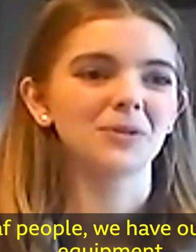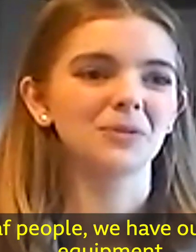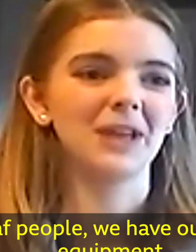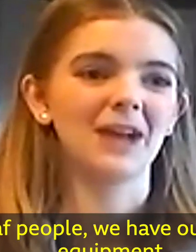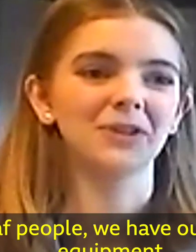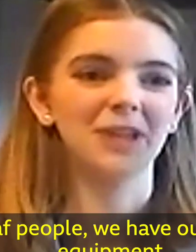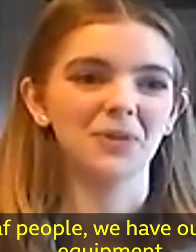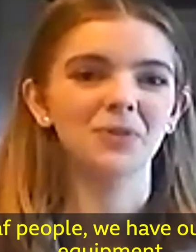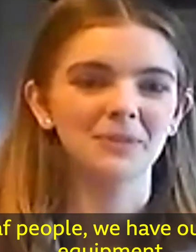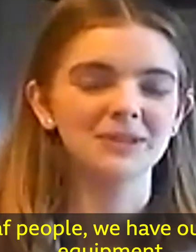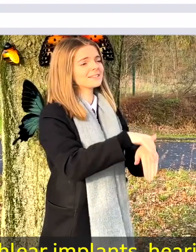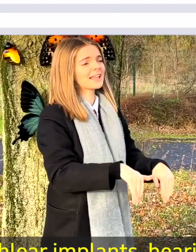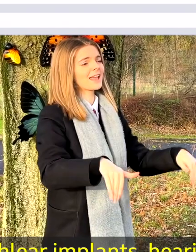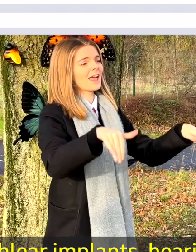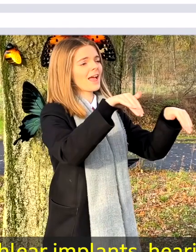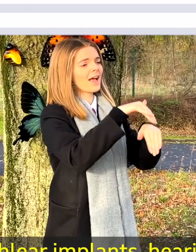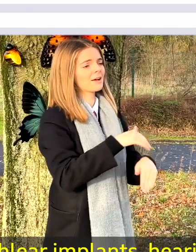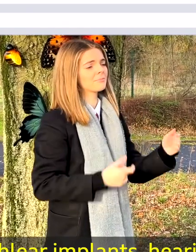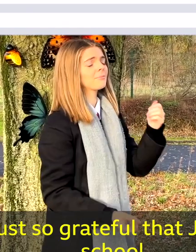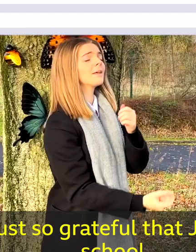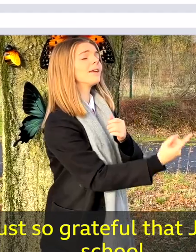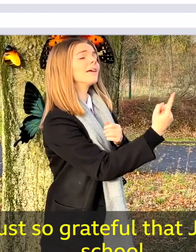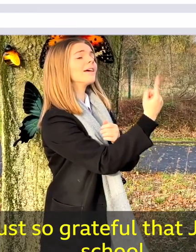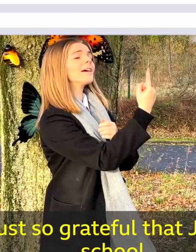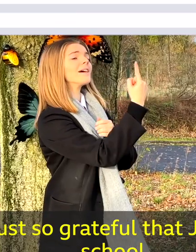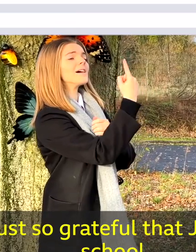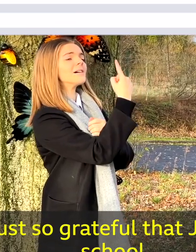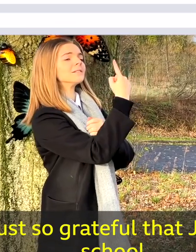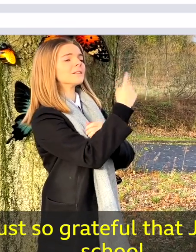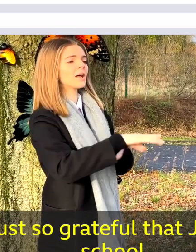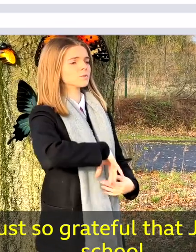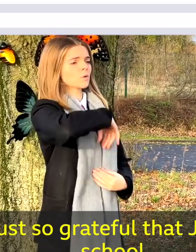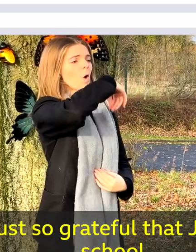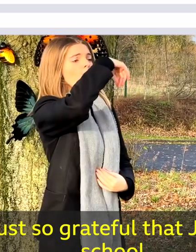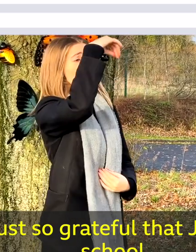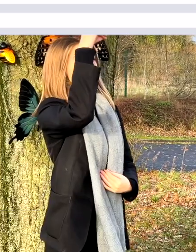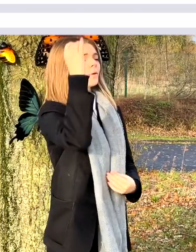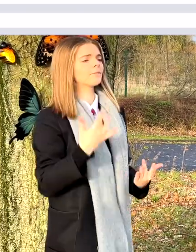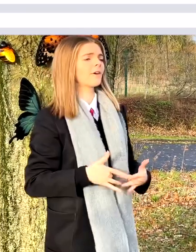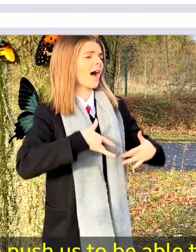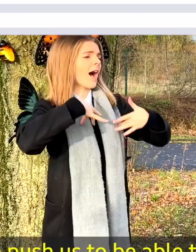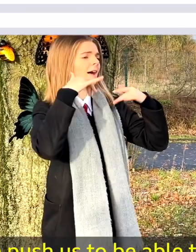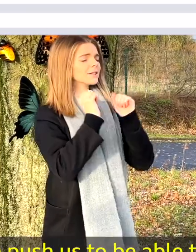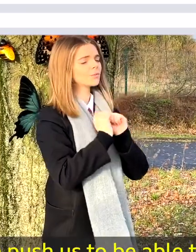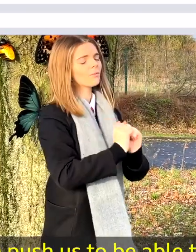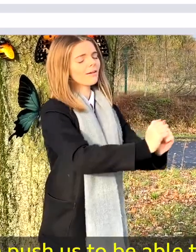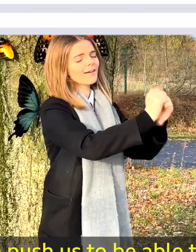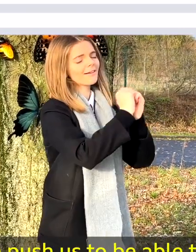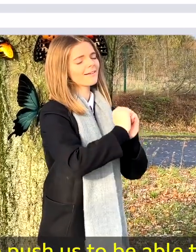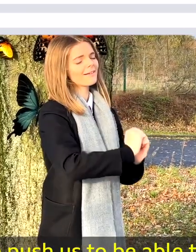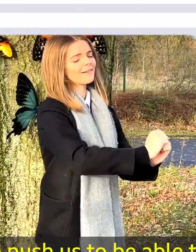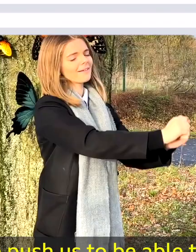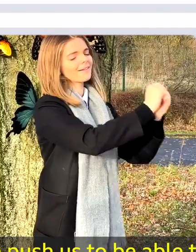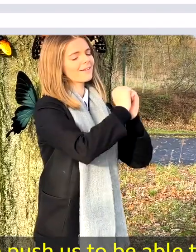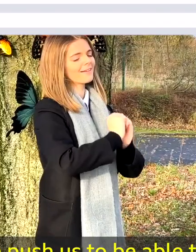people, we have our hearing equipment, cochlear implants, hearing aid. And I'm just so grateful that the Dornstein School always pushed